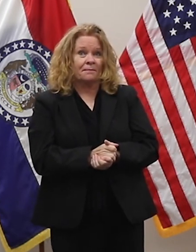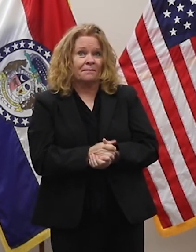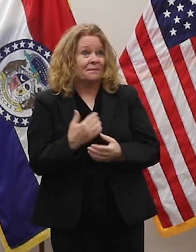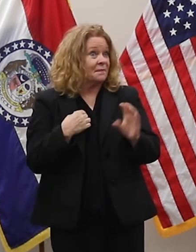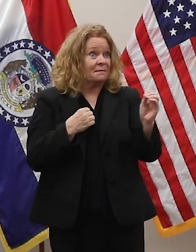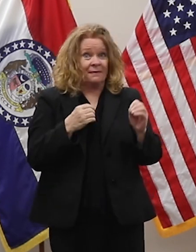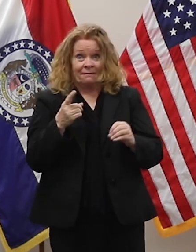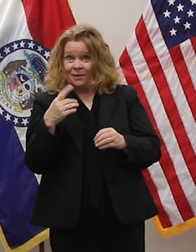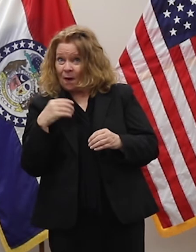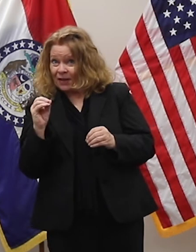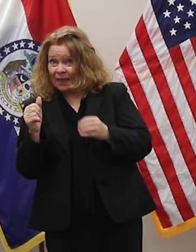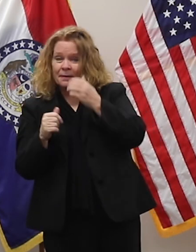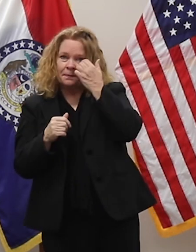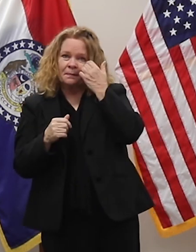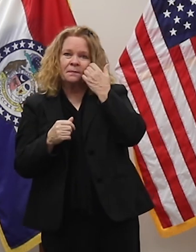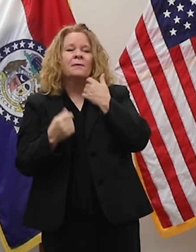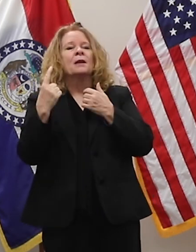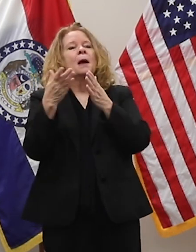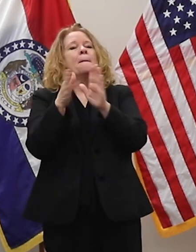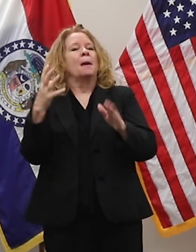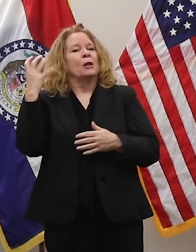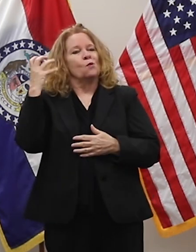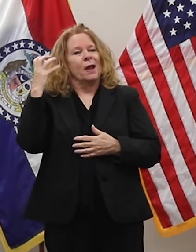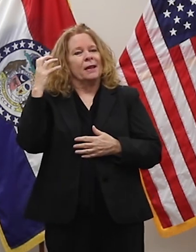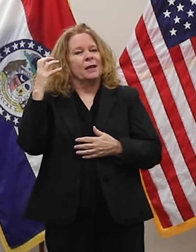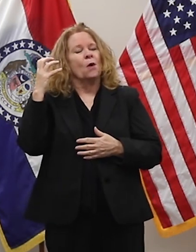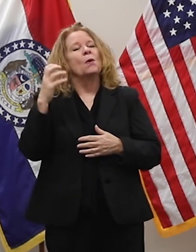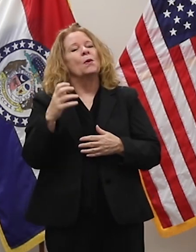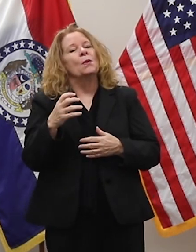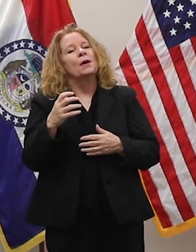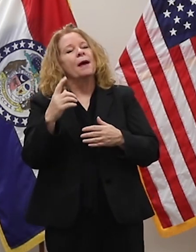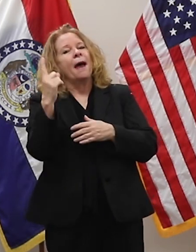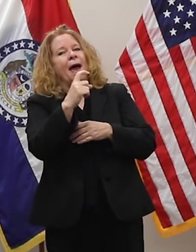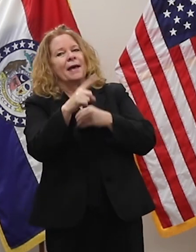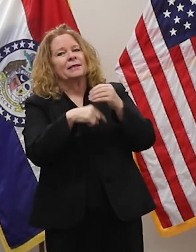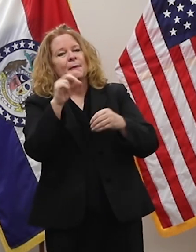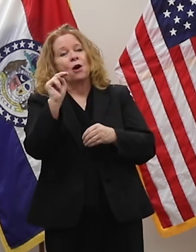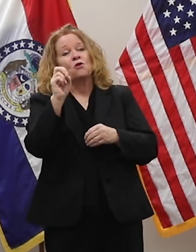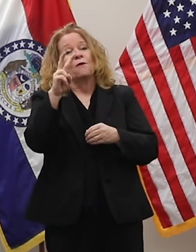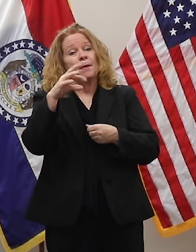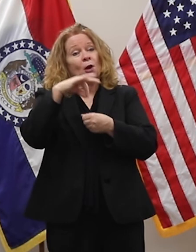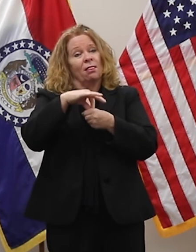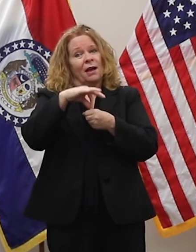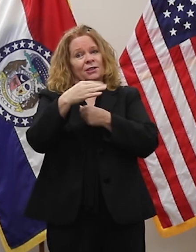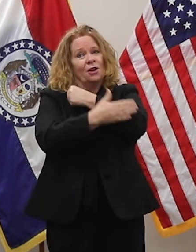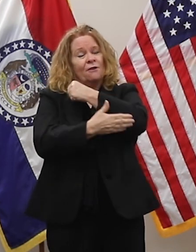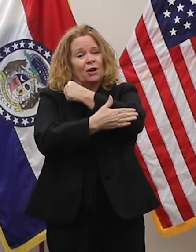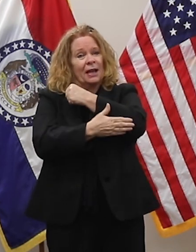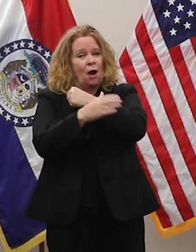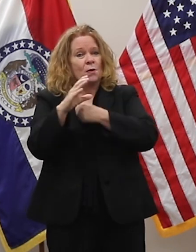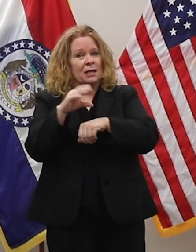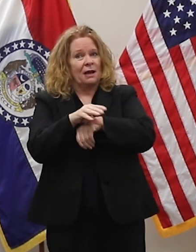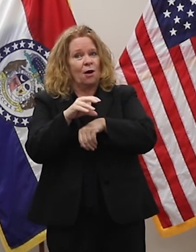You guys anything? We have one from Public Radio, Dr. Page, about how will the November elections for county council seats impact